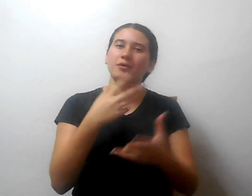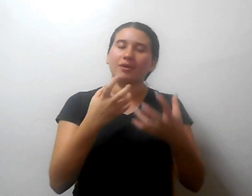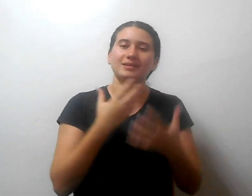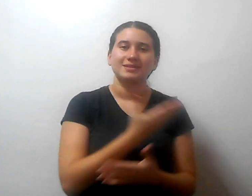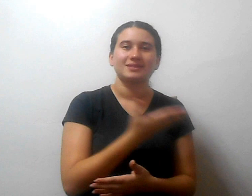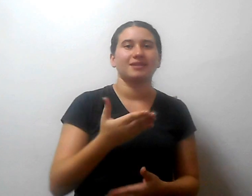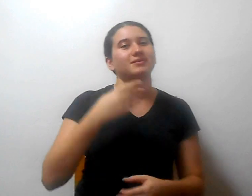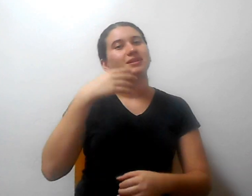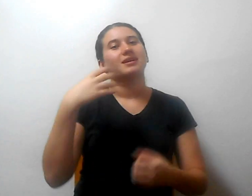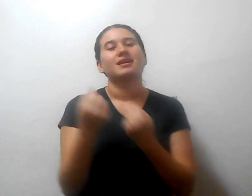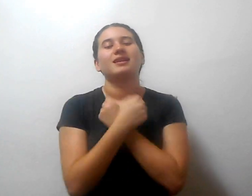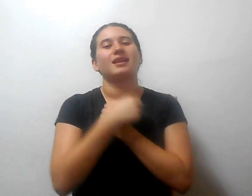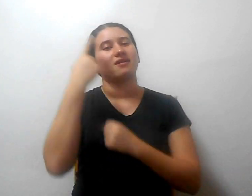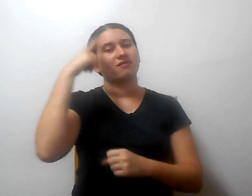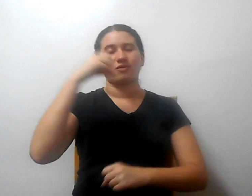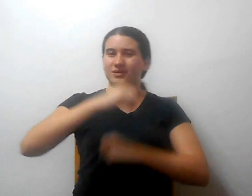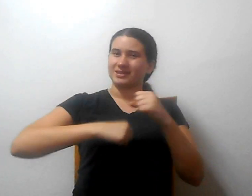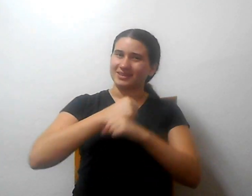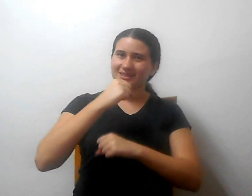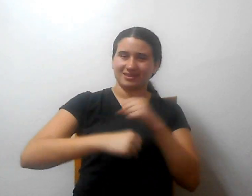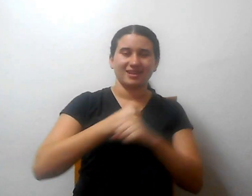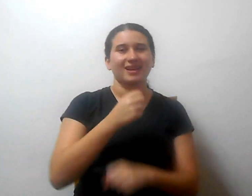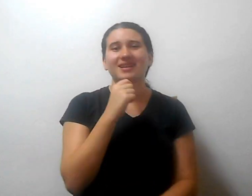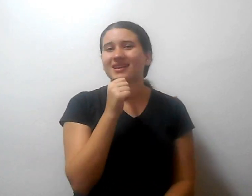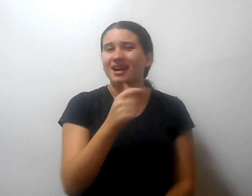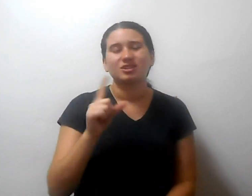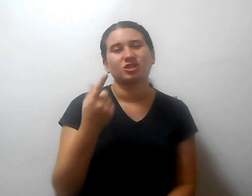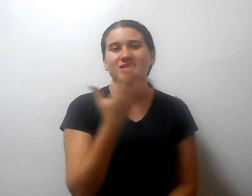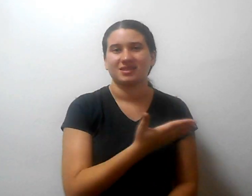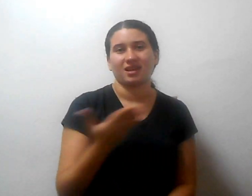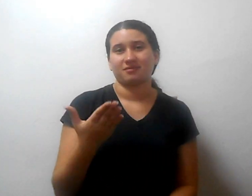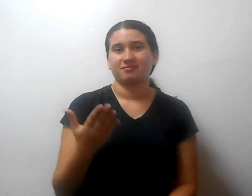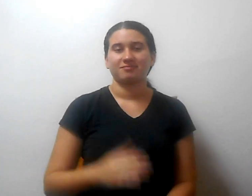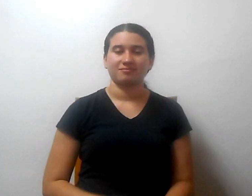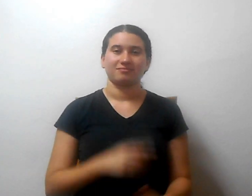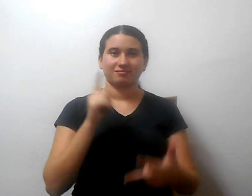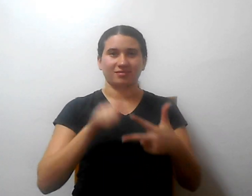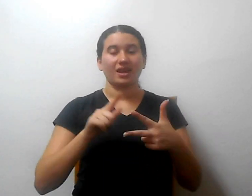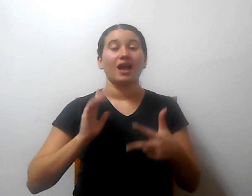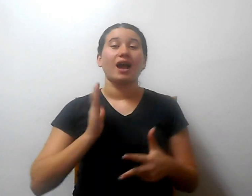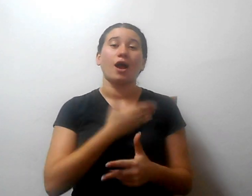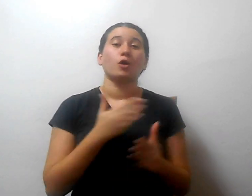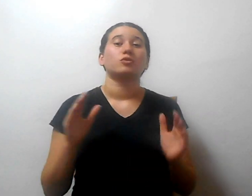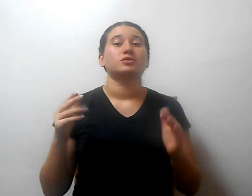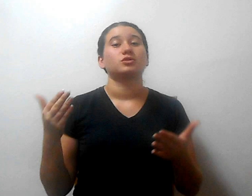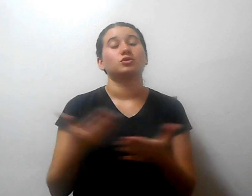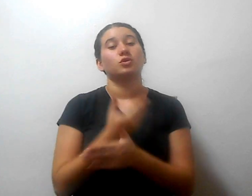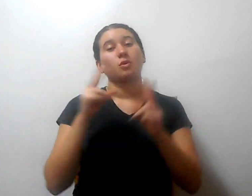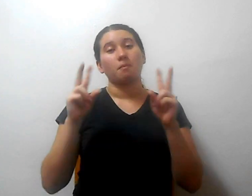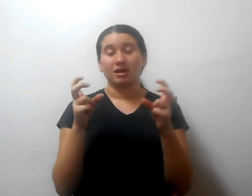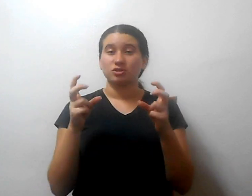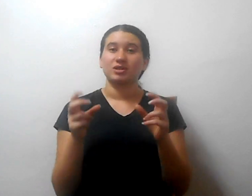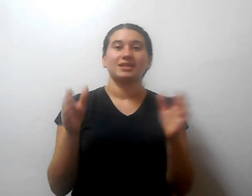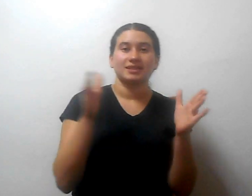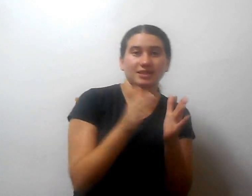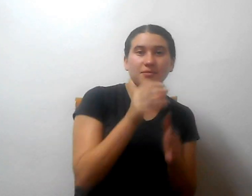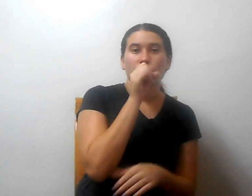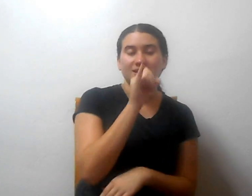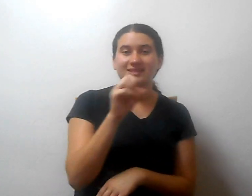going to love for years, not just stuff. Secondly, our new mantra, small is sexy. We